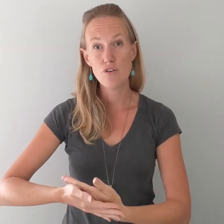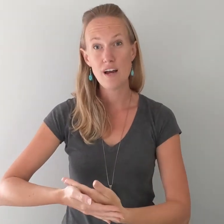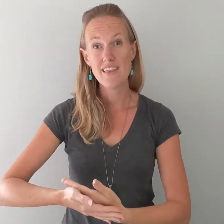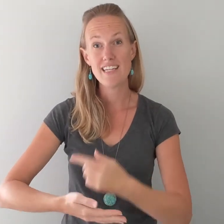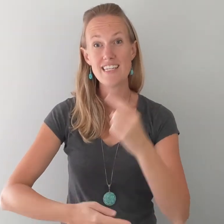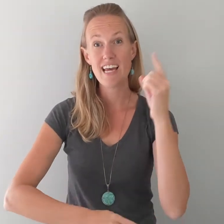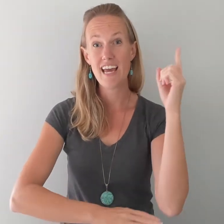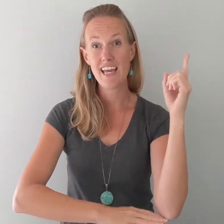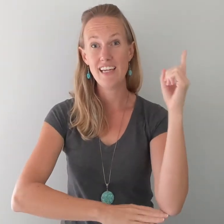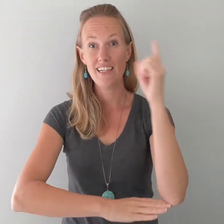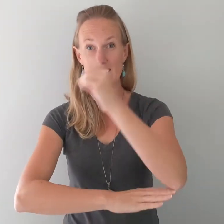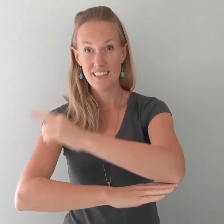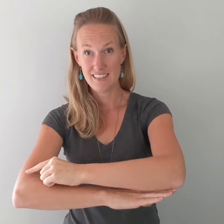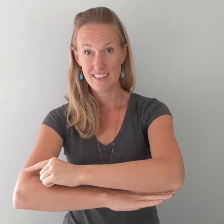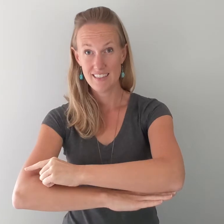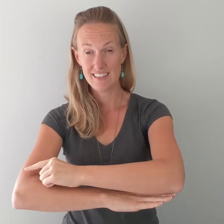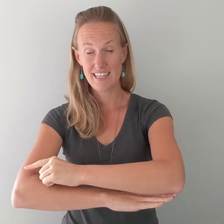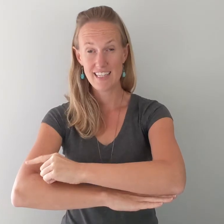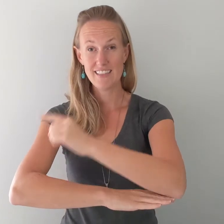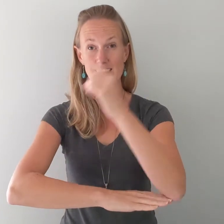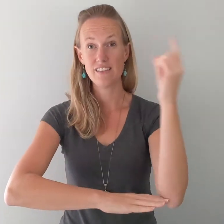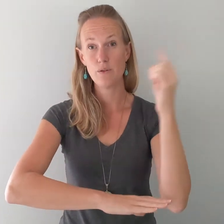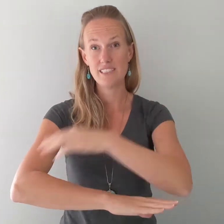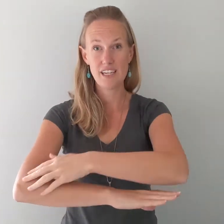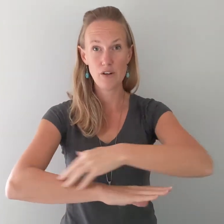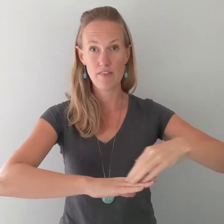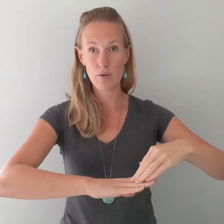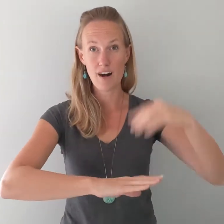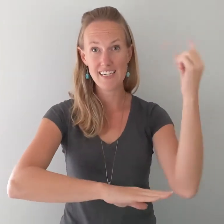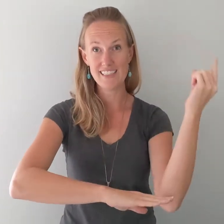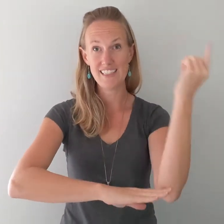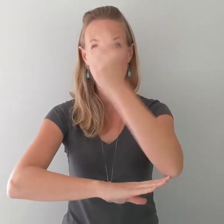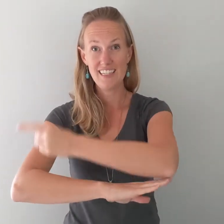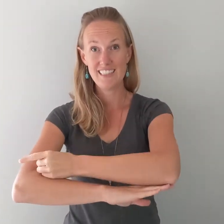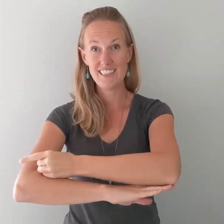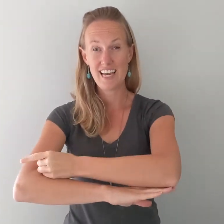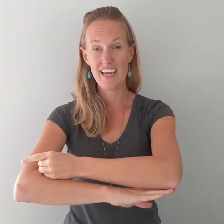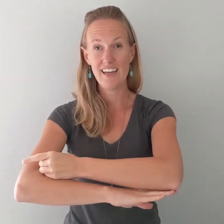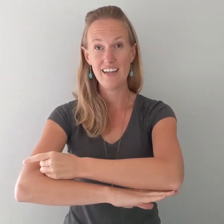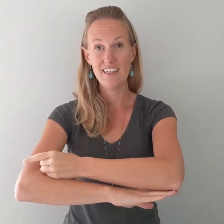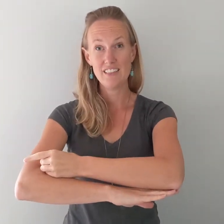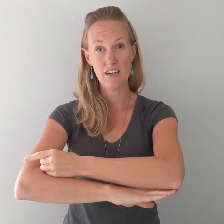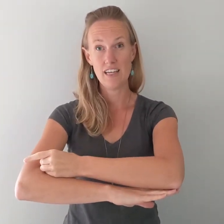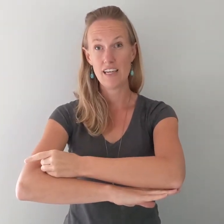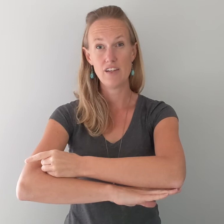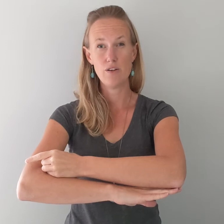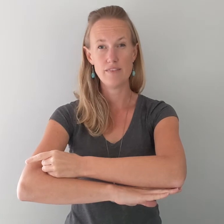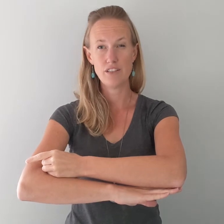and then day is like this. So once again, you have the horizon, day, dawning, and you don't have to do